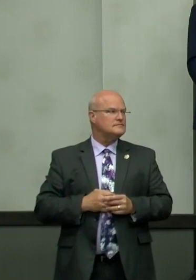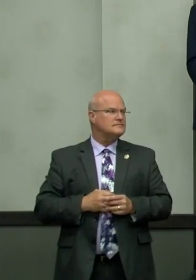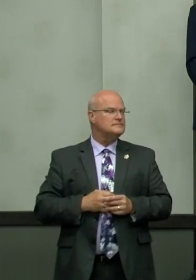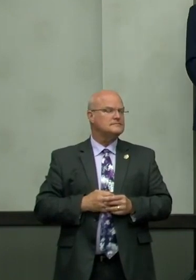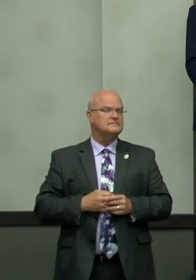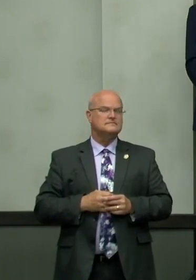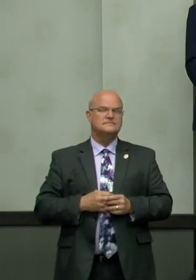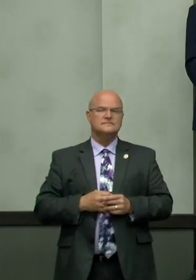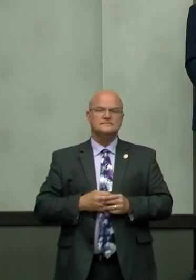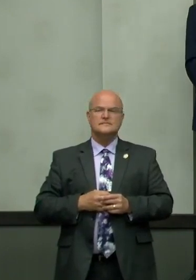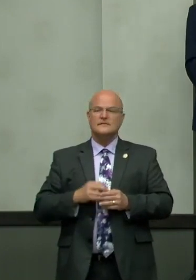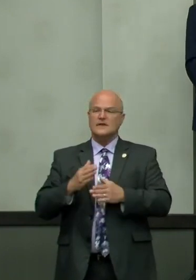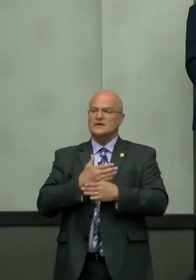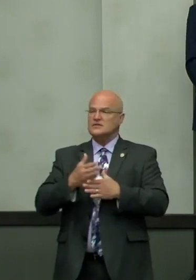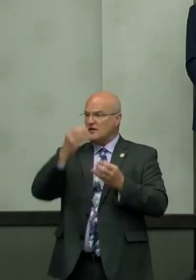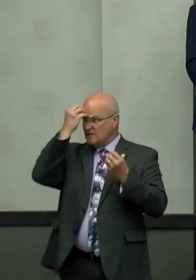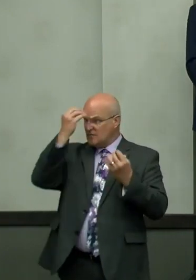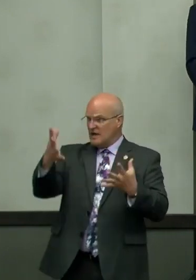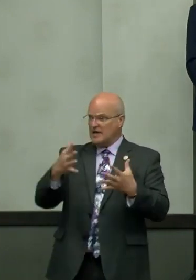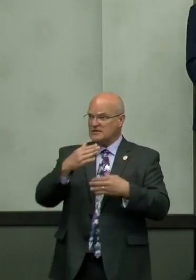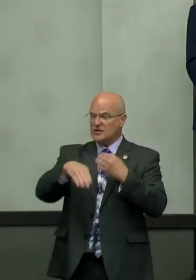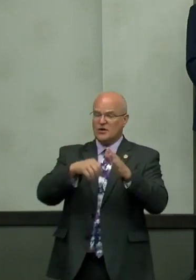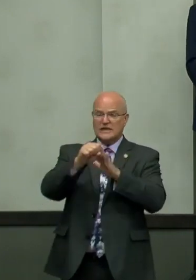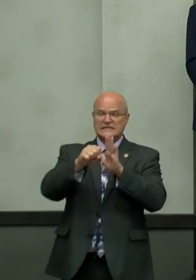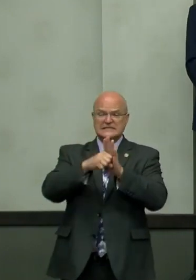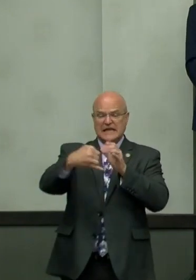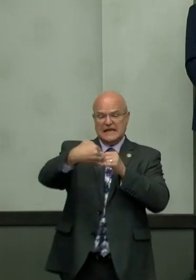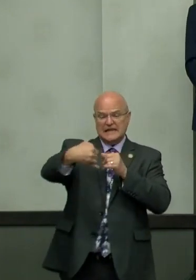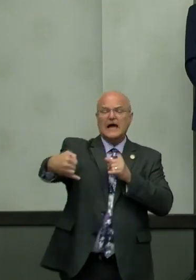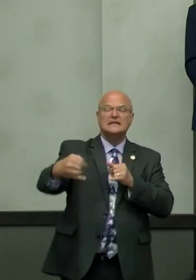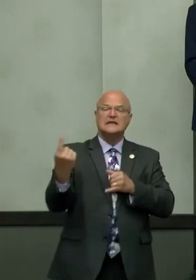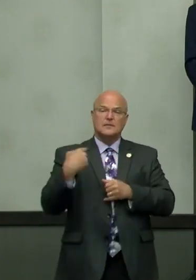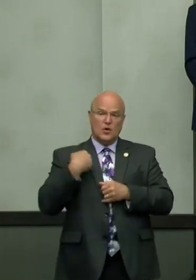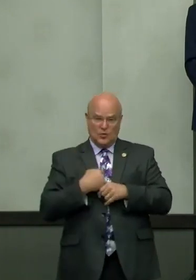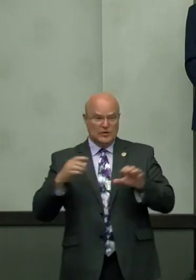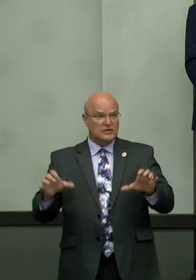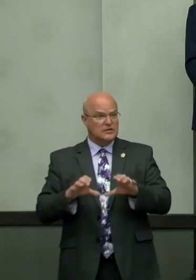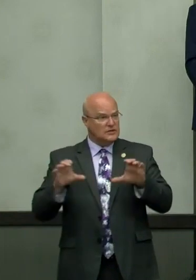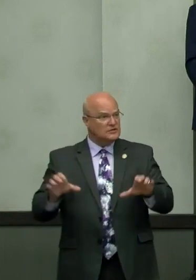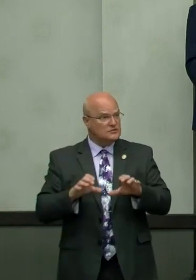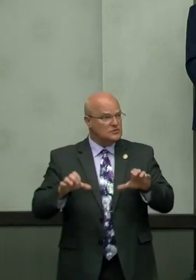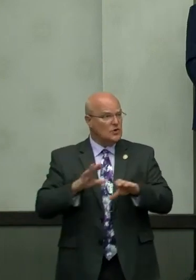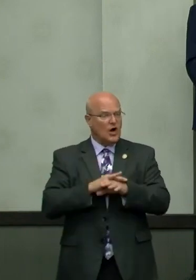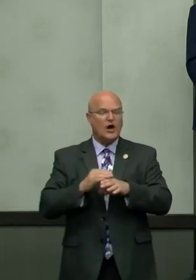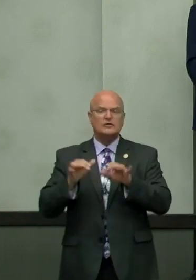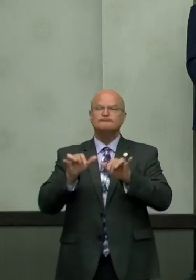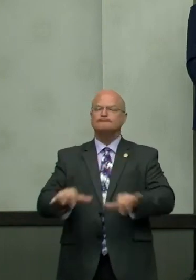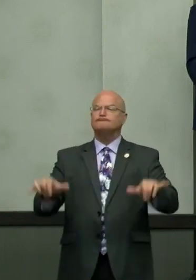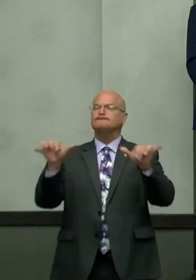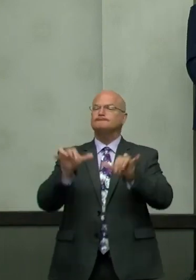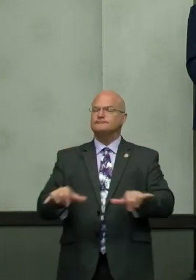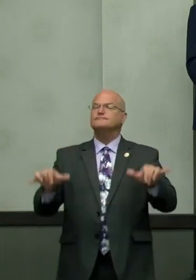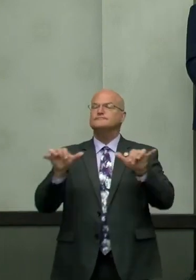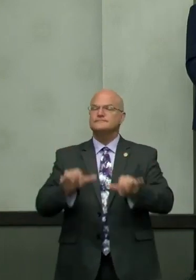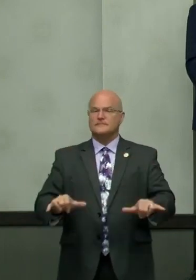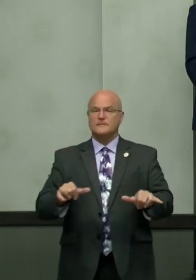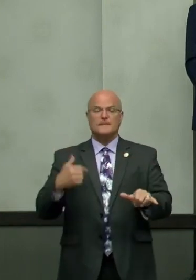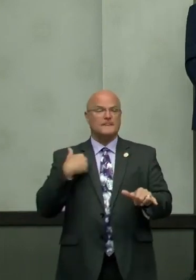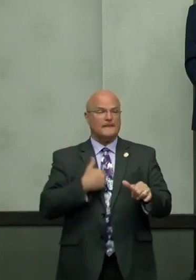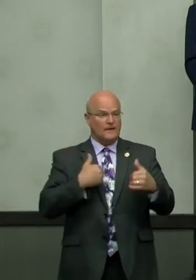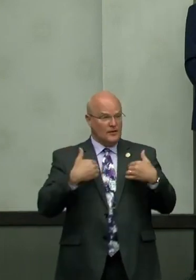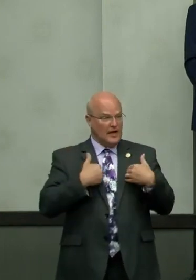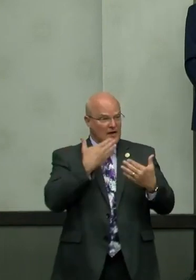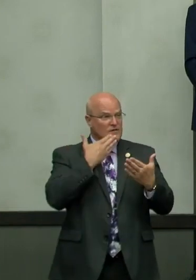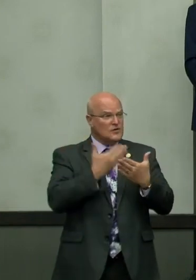Sharing of information across state lines is something that we do on a on a routine basis. We have